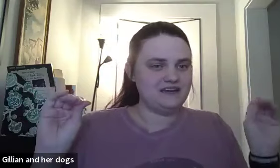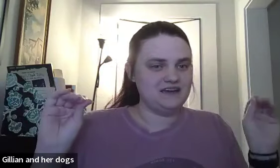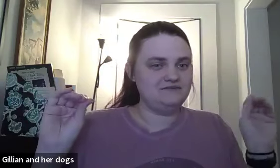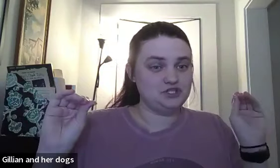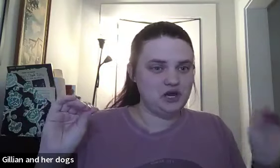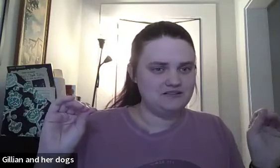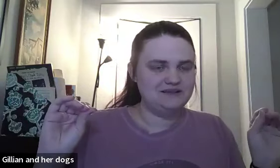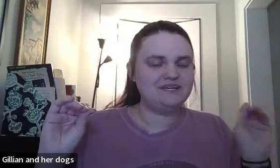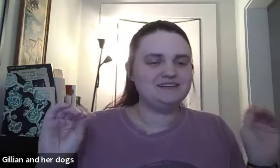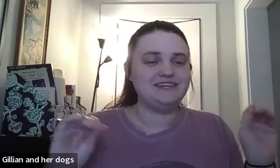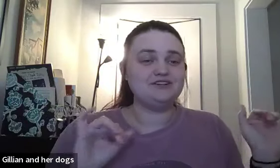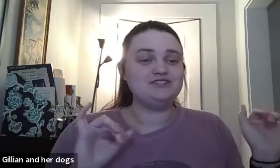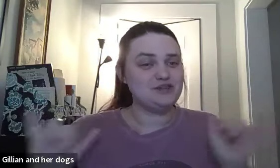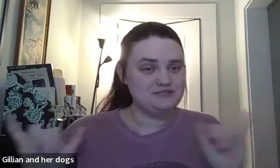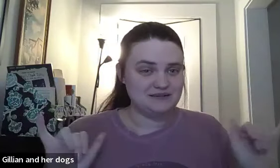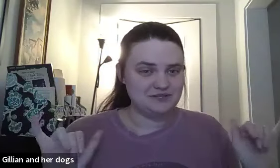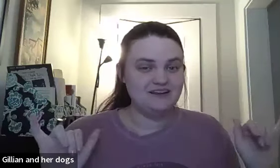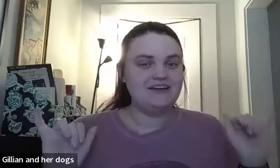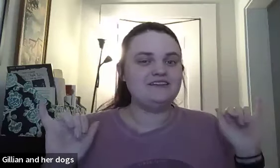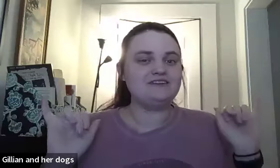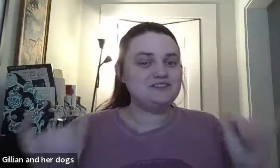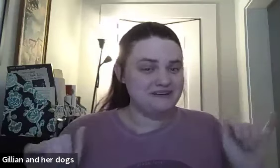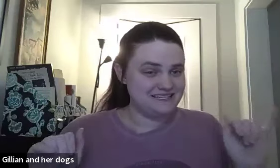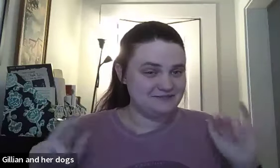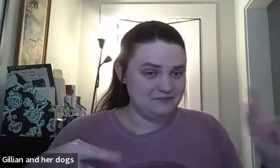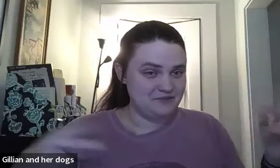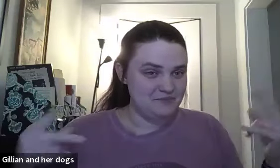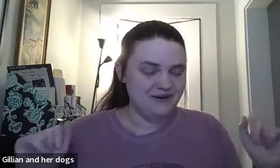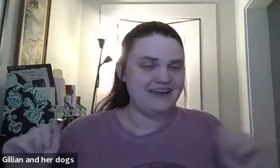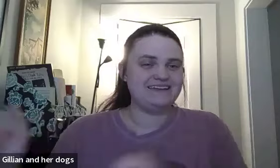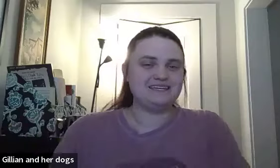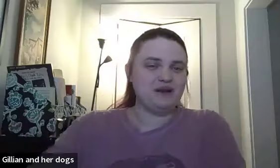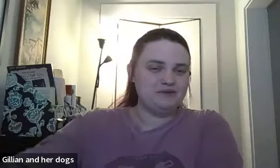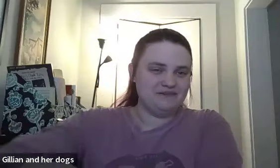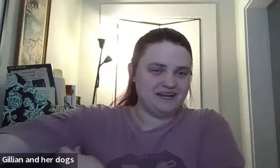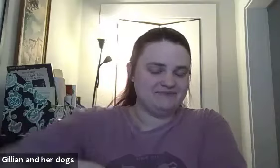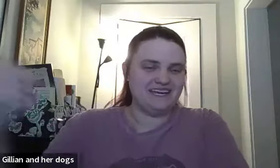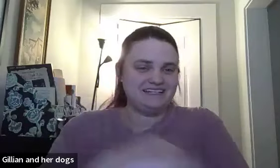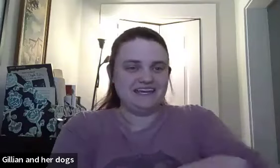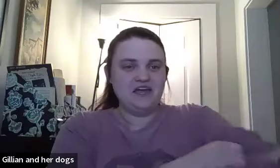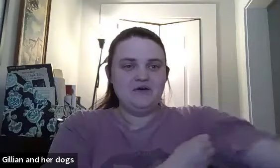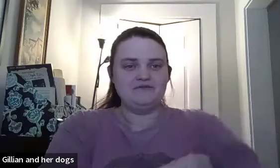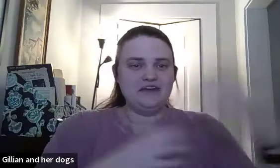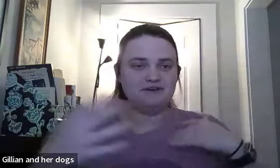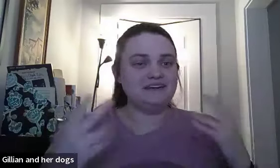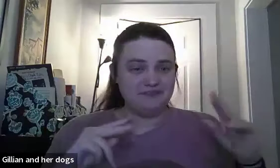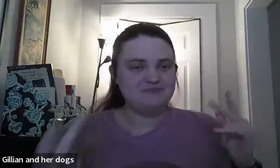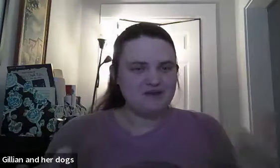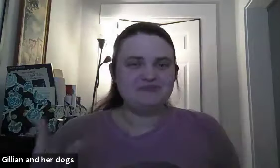the sign for chocolate because they are so similar. They're so easy to flip flop. Okay. It's like probably one of mine and Miss Katie's like favorite like flip flops